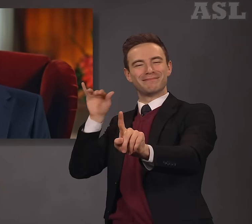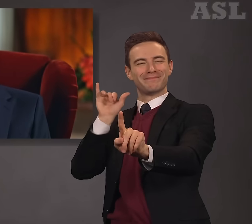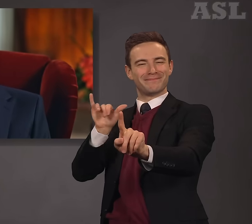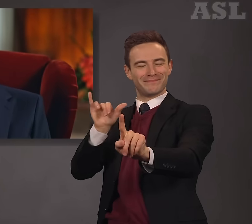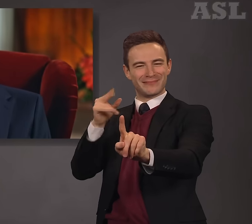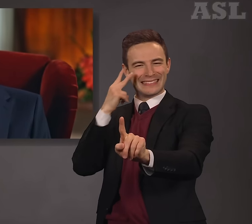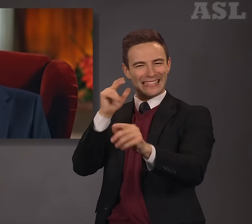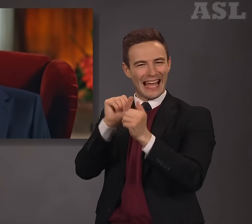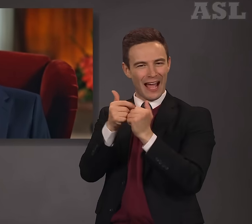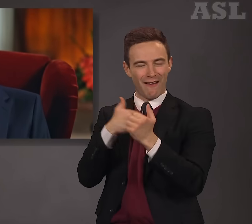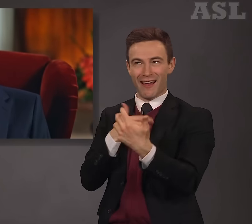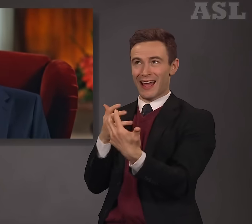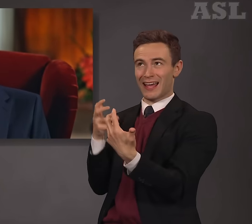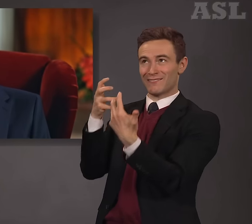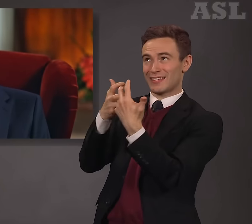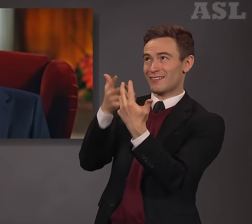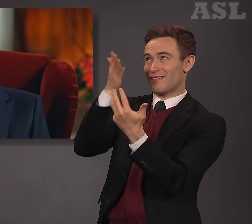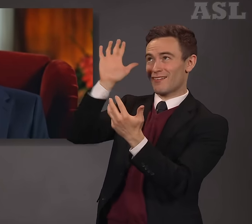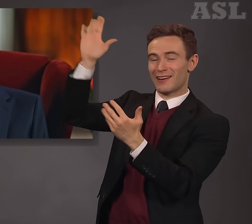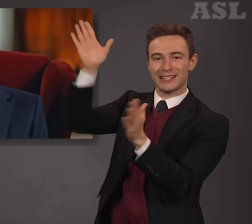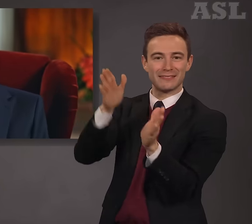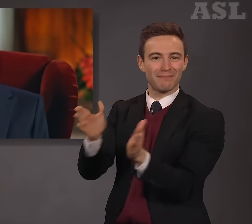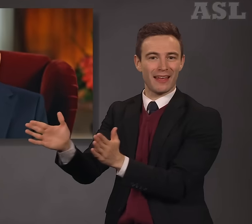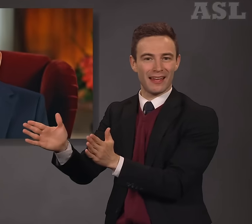plan. I promise you that.